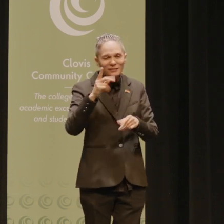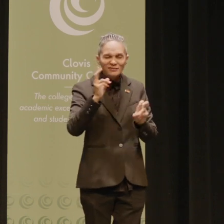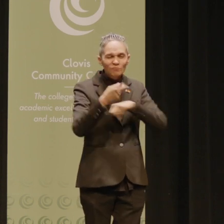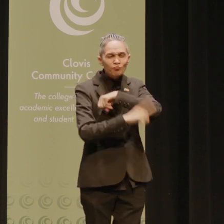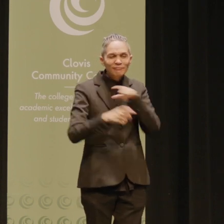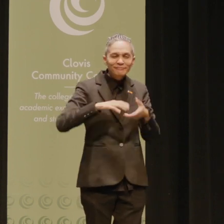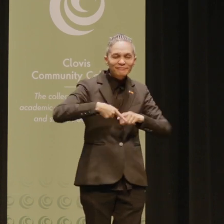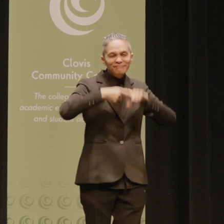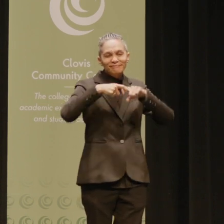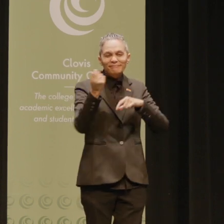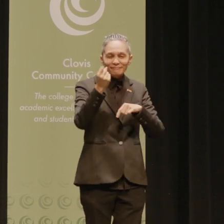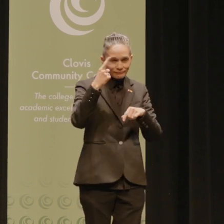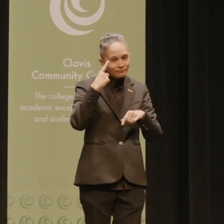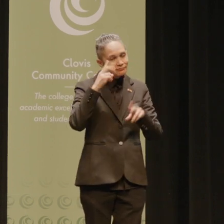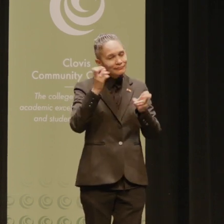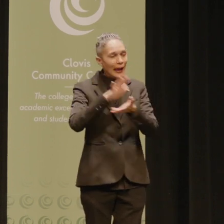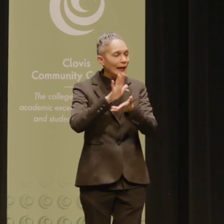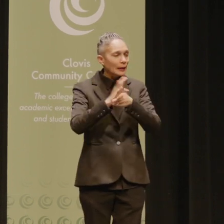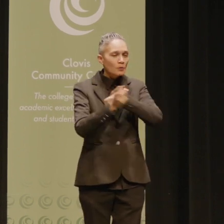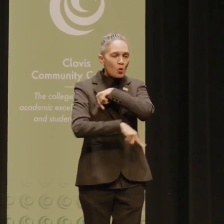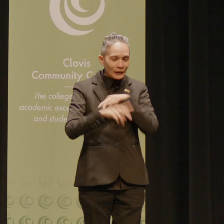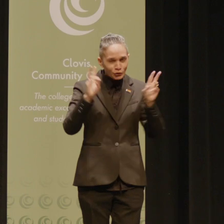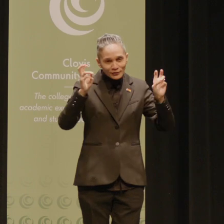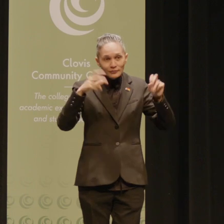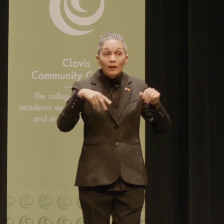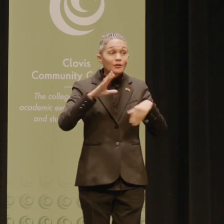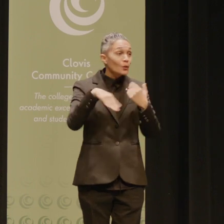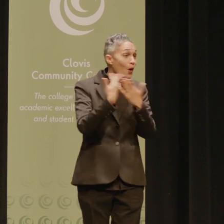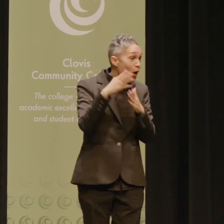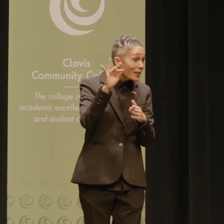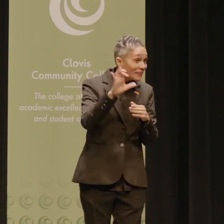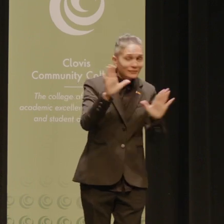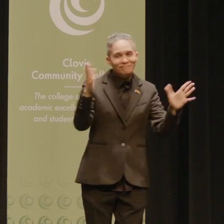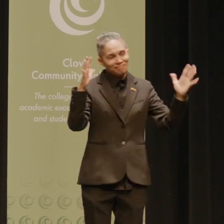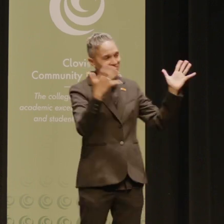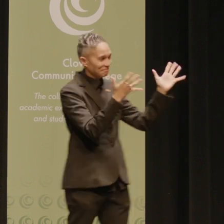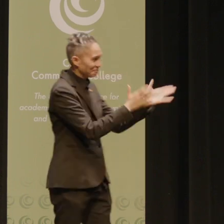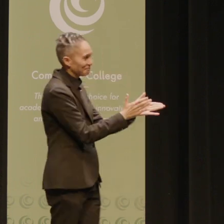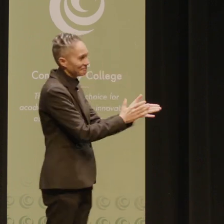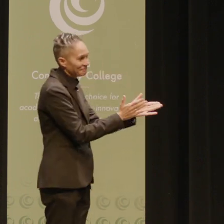College on academic probation. So for all the faculty,